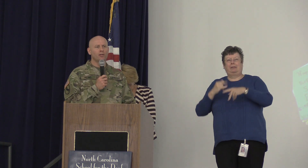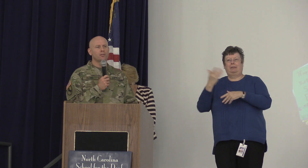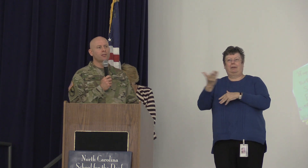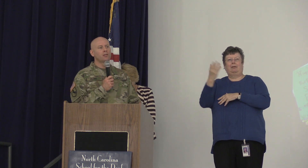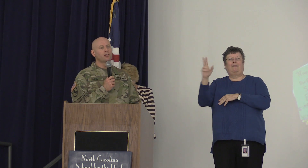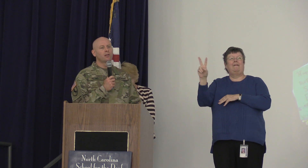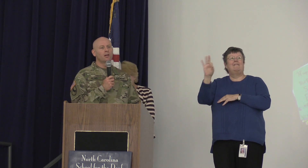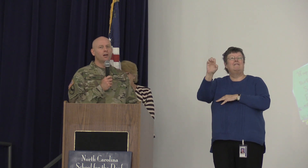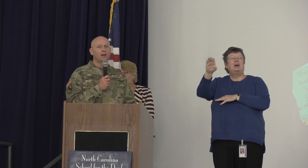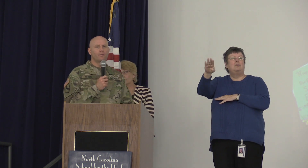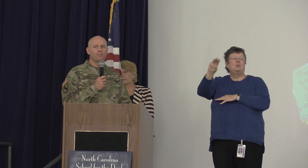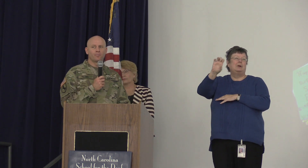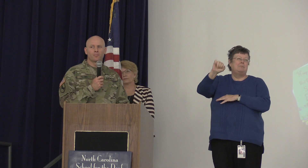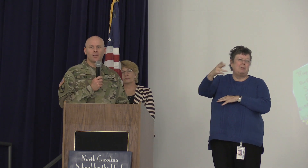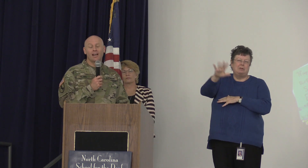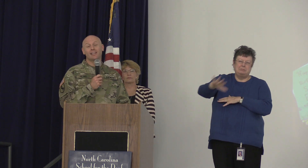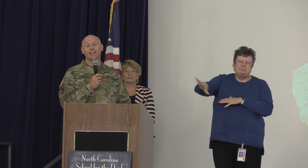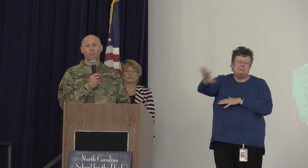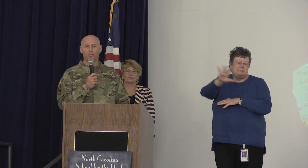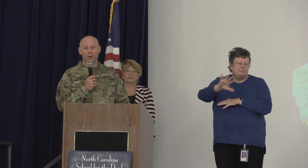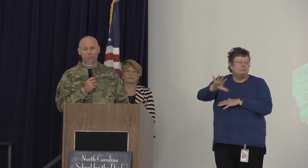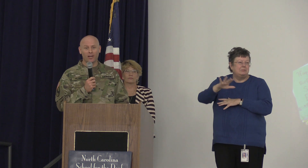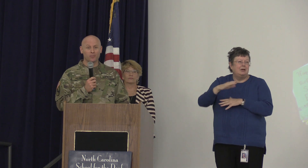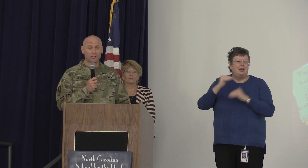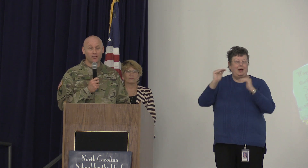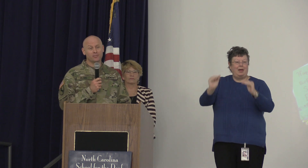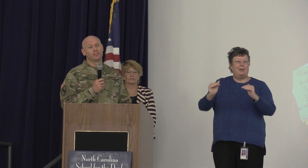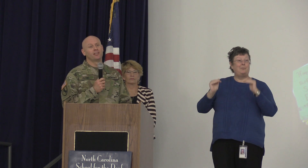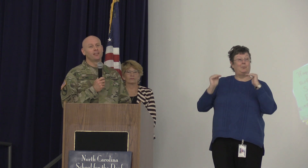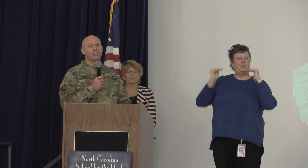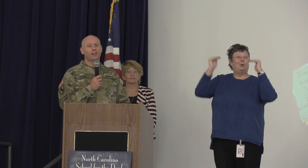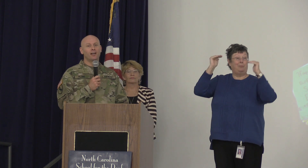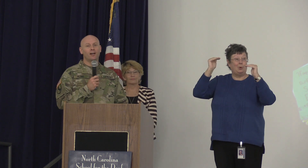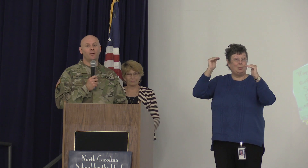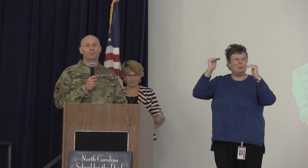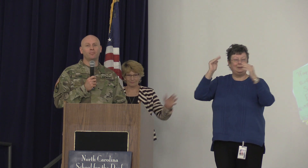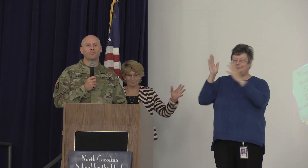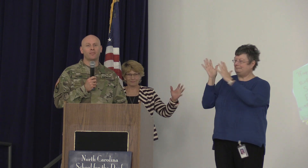or March. I did get promoted while I was gone.